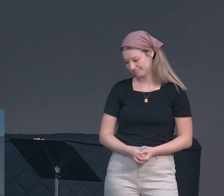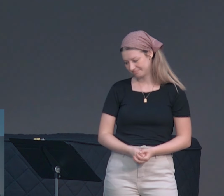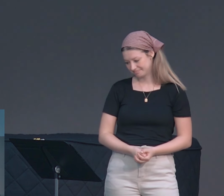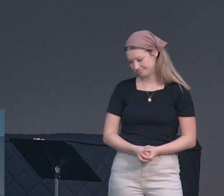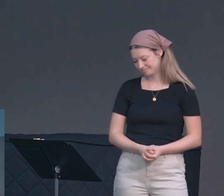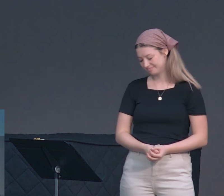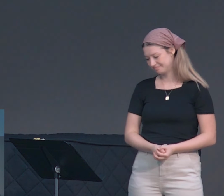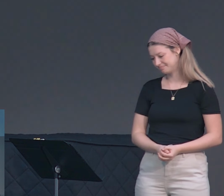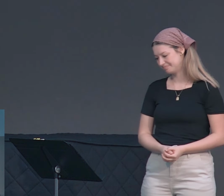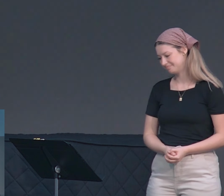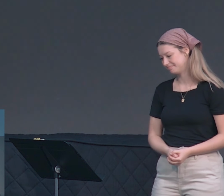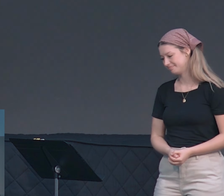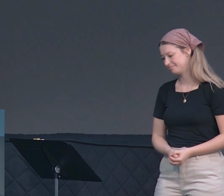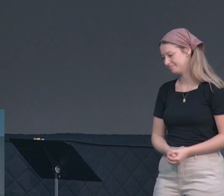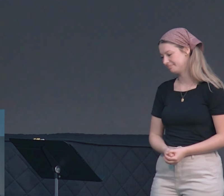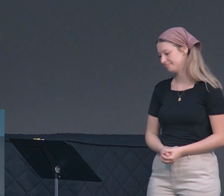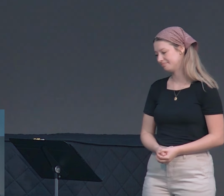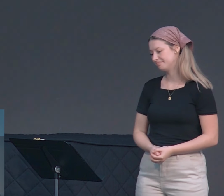by